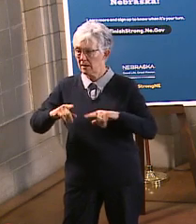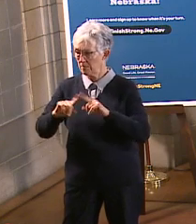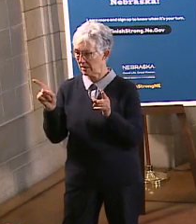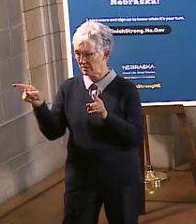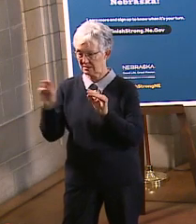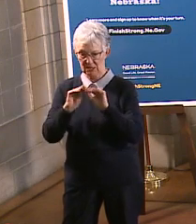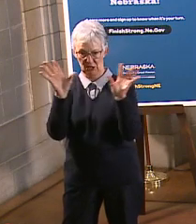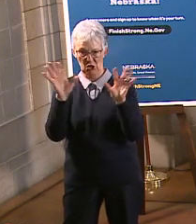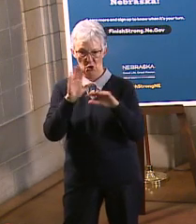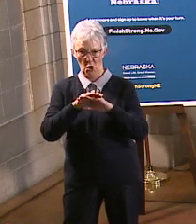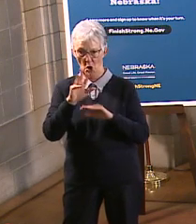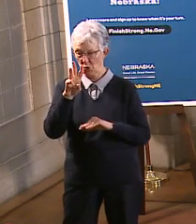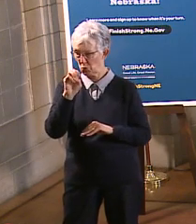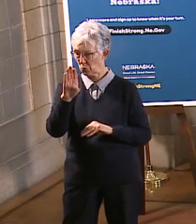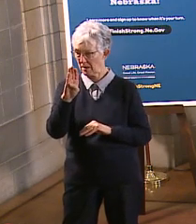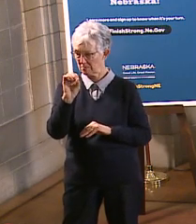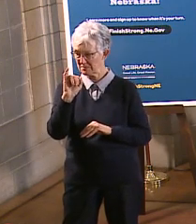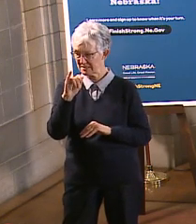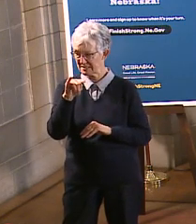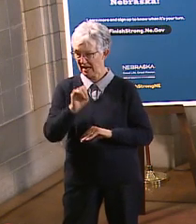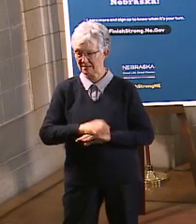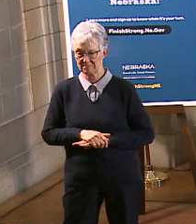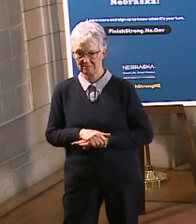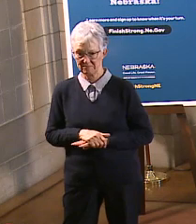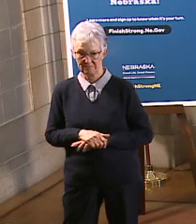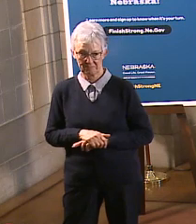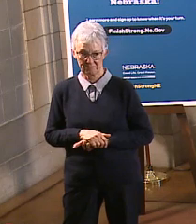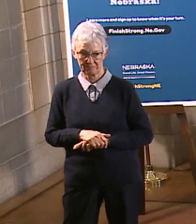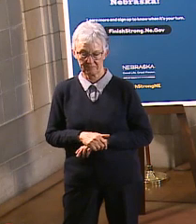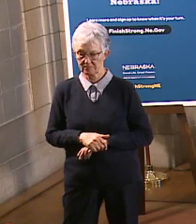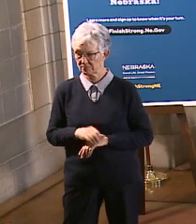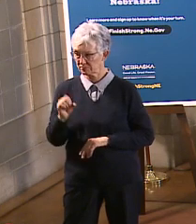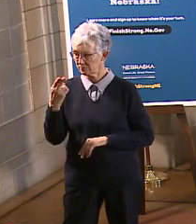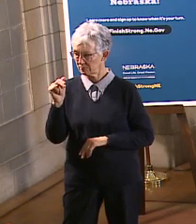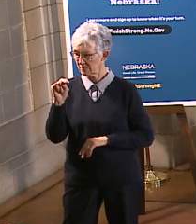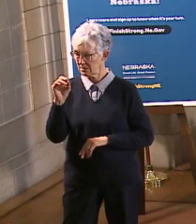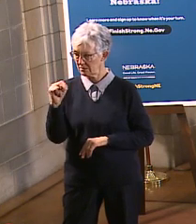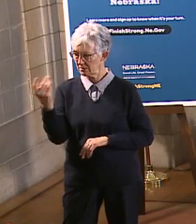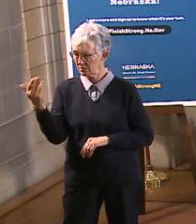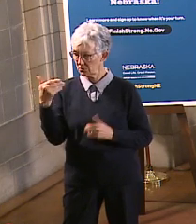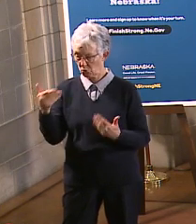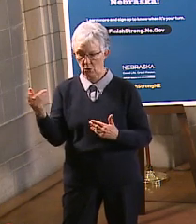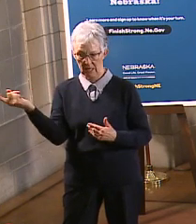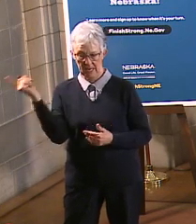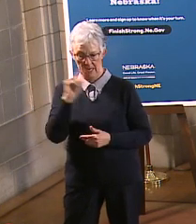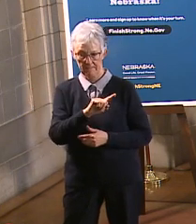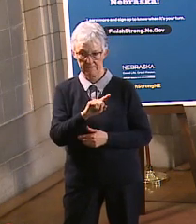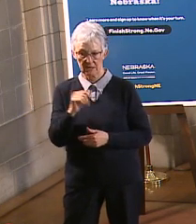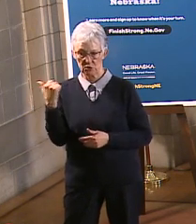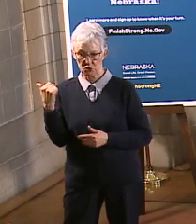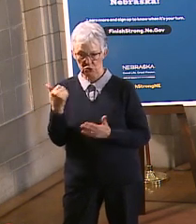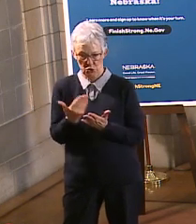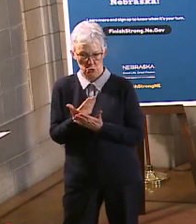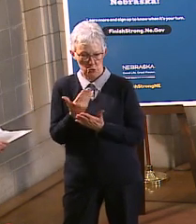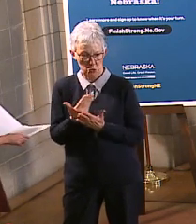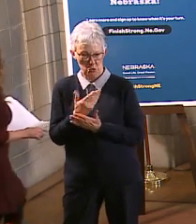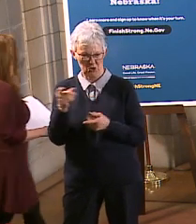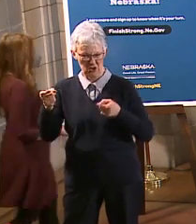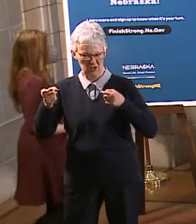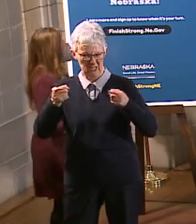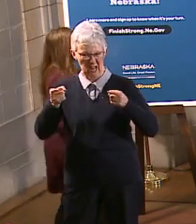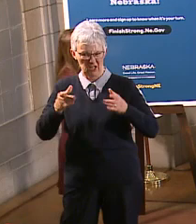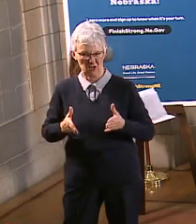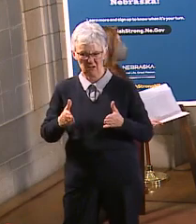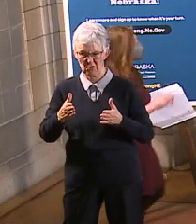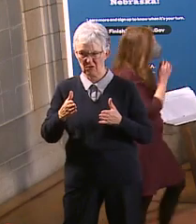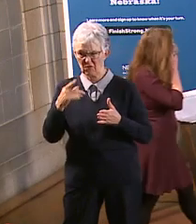Shannon? Yes. Okay, great. The website's going to make that very clear. So, Shannon, will you please come up? And Shannon's actually relatively new. She's been the executive director for about